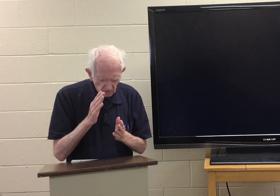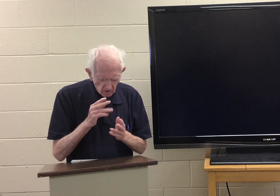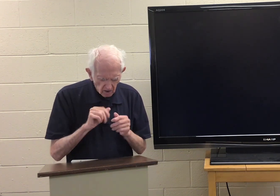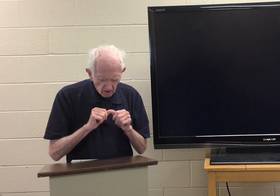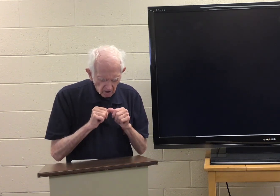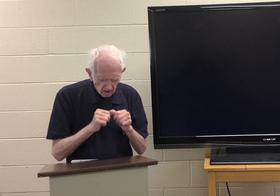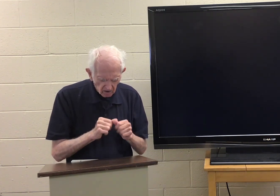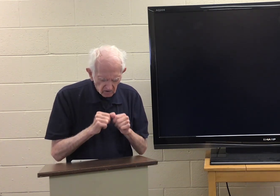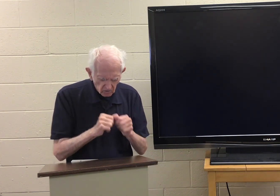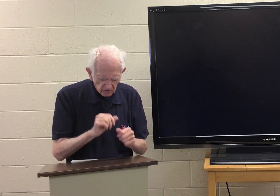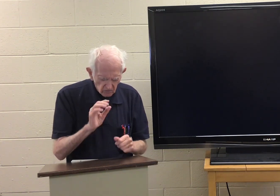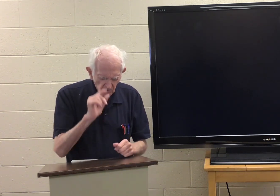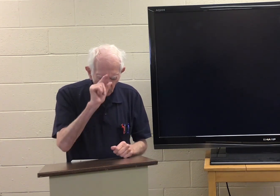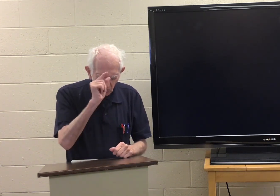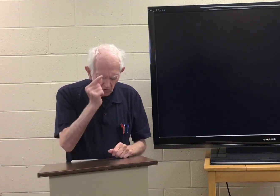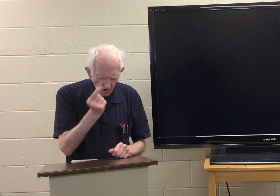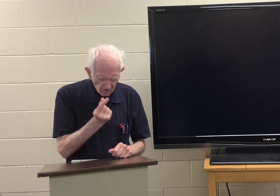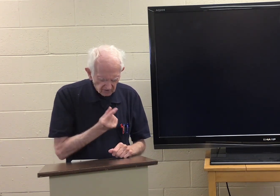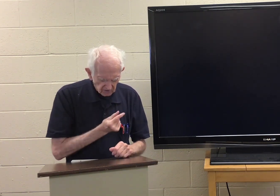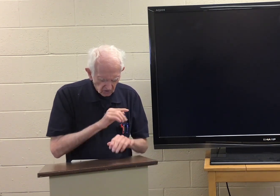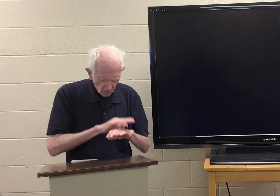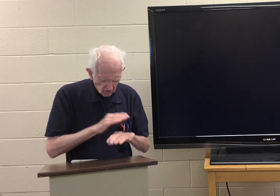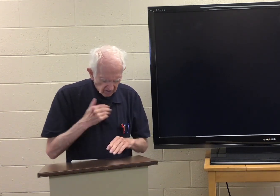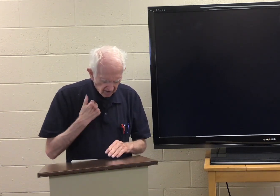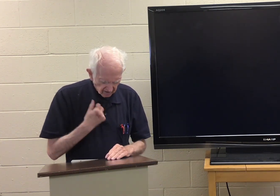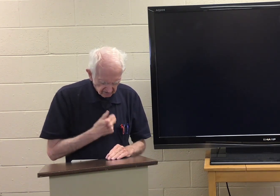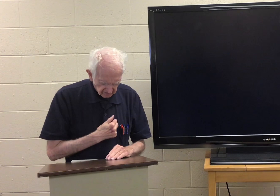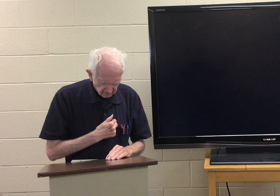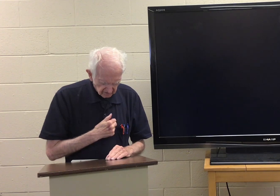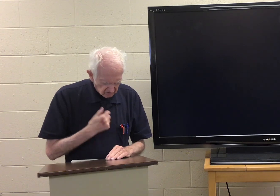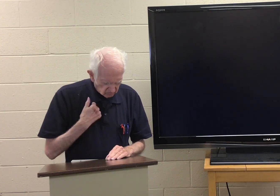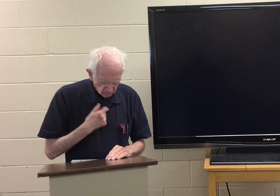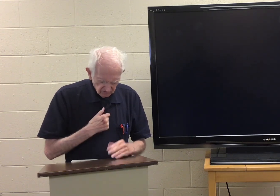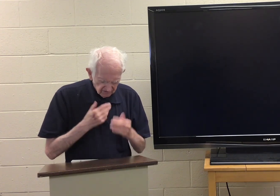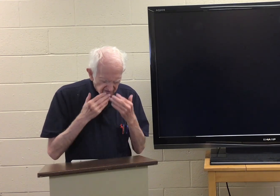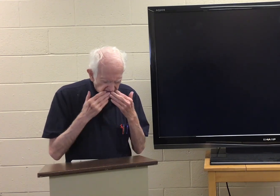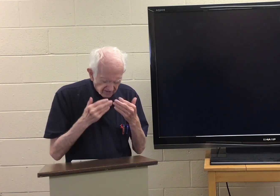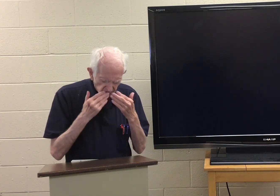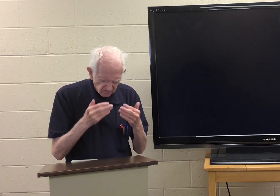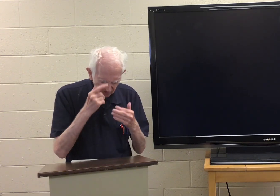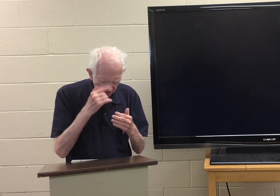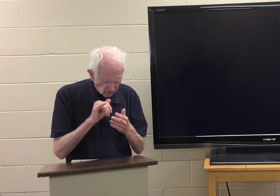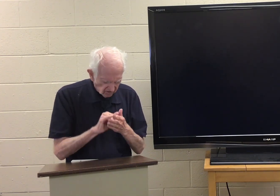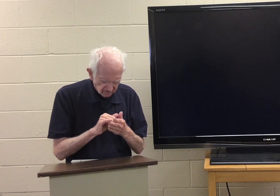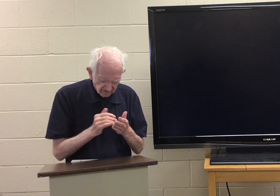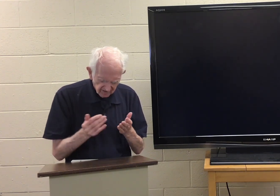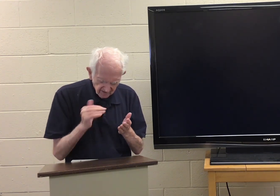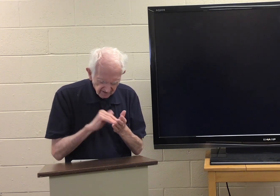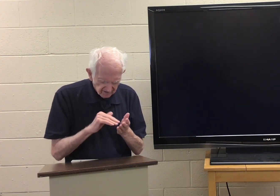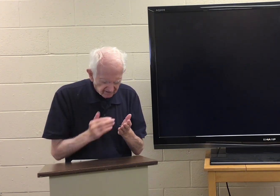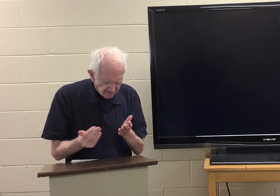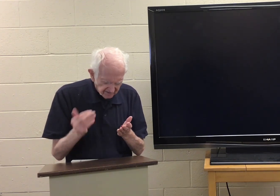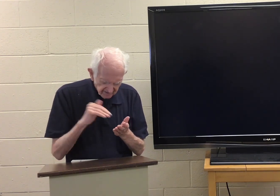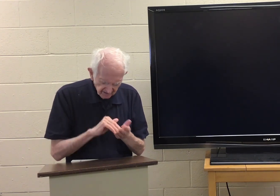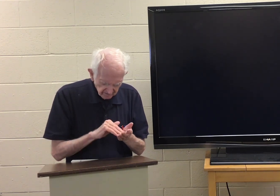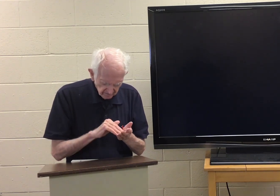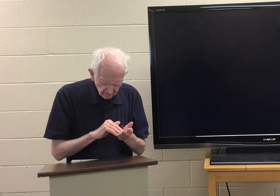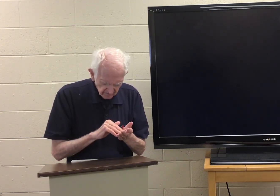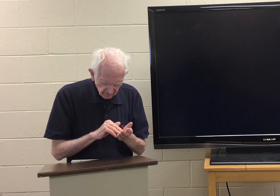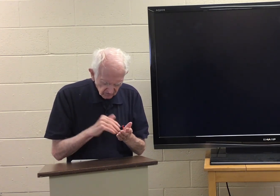We pray that you will continue your grace on us. And we thank you for that again and again and